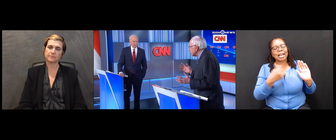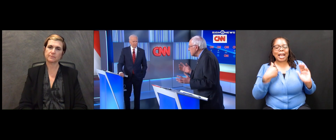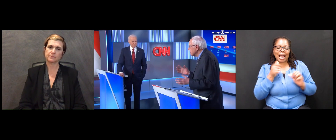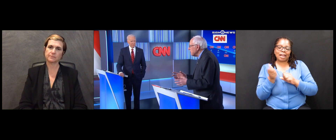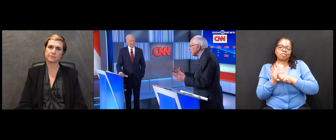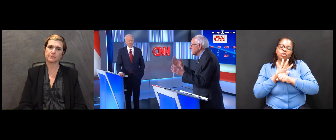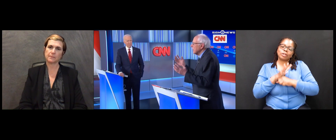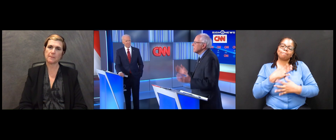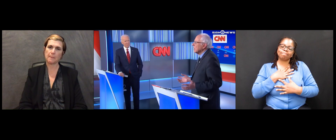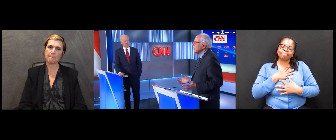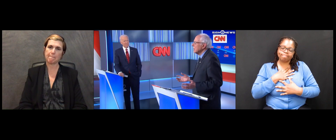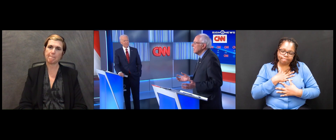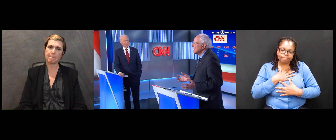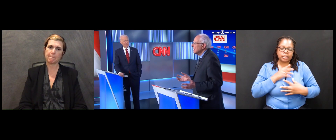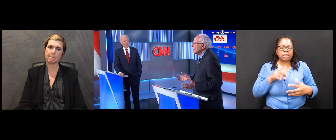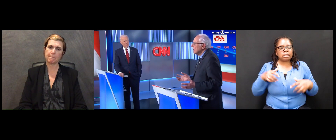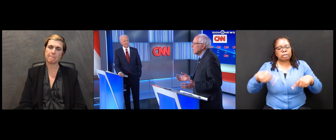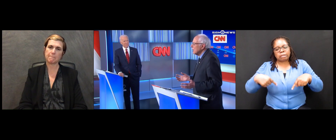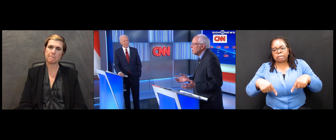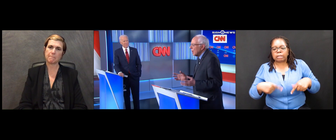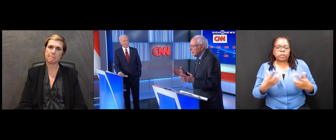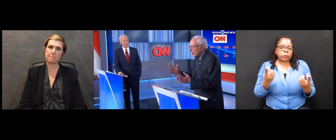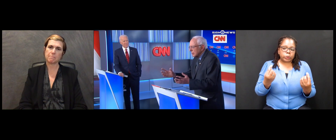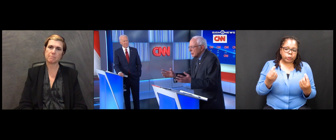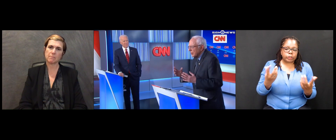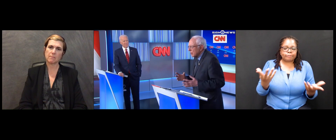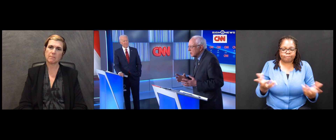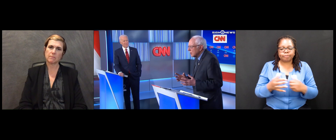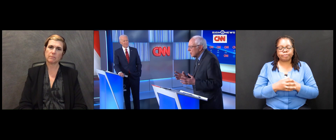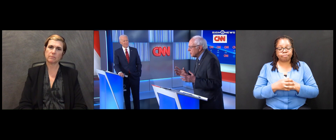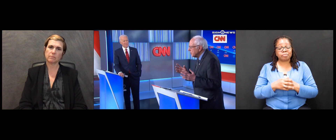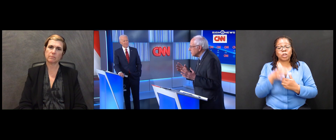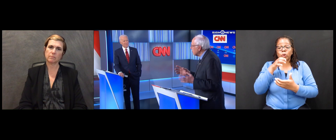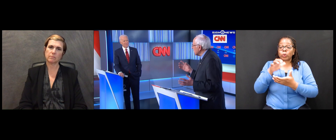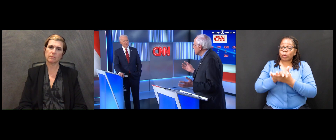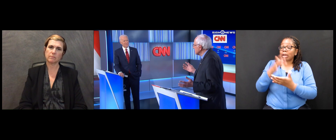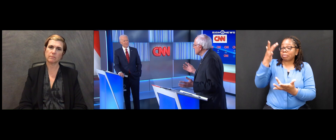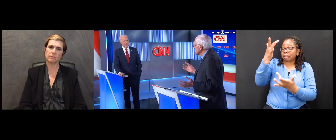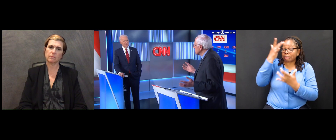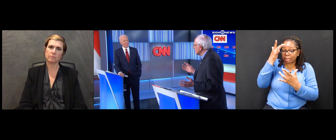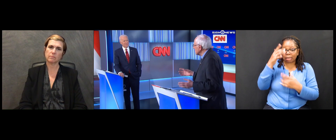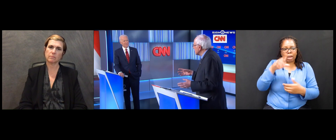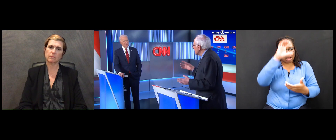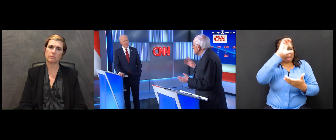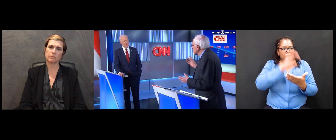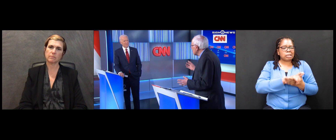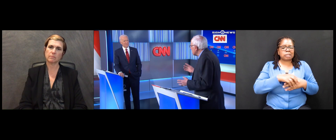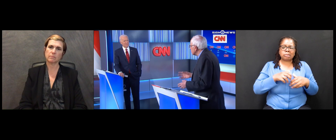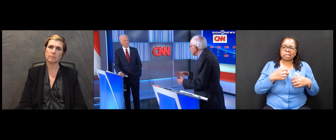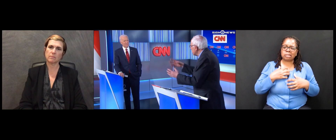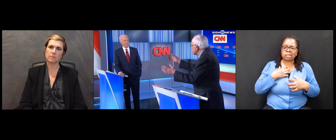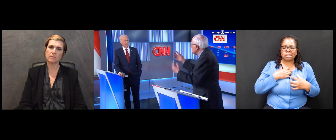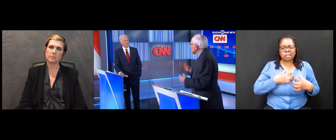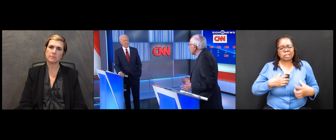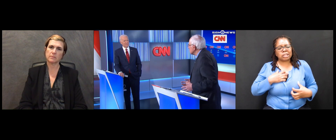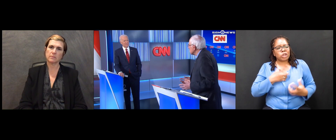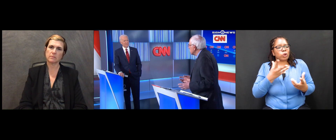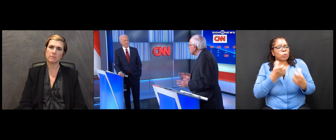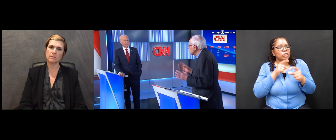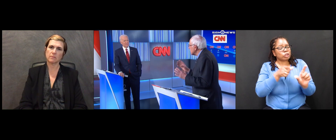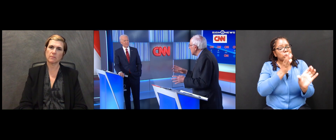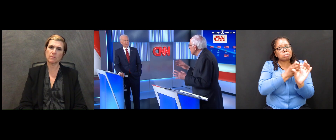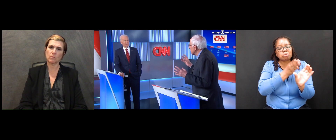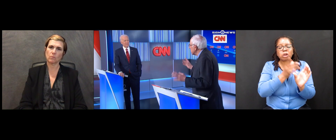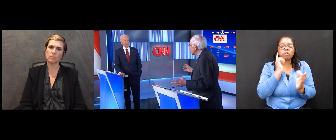Terrible tragedy, massive anxiety. The wife has the virus, the husband is a wreck, wants to go to a psychologist, wants to get